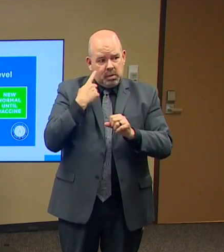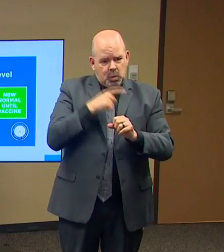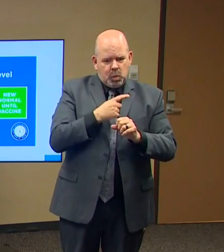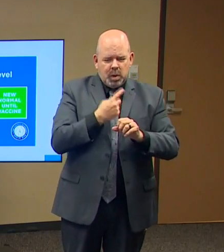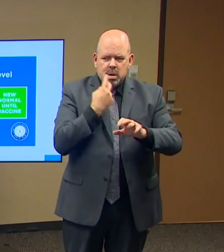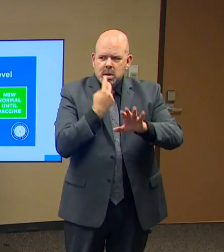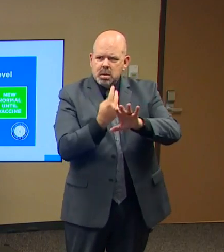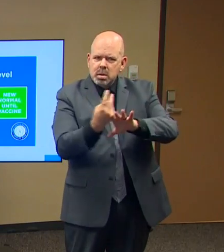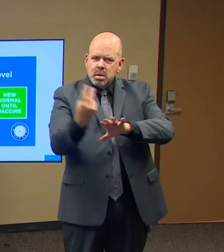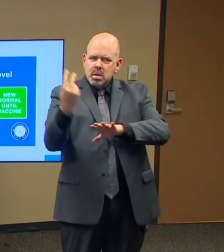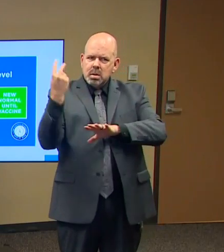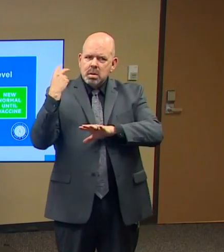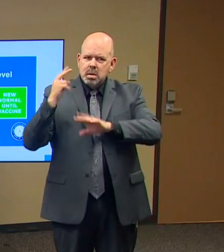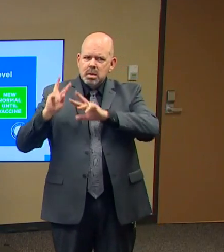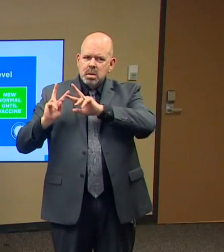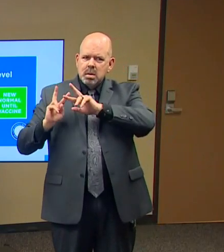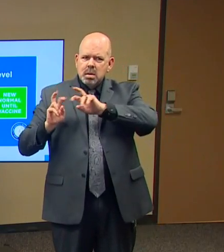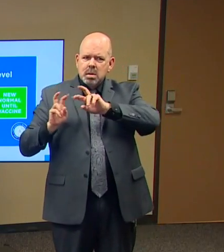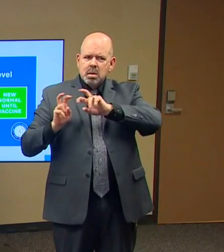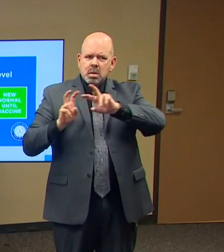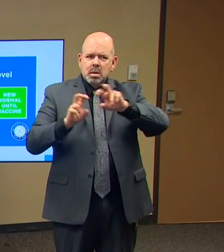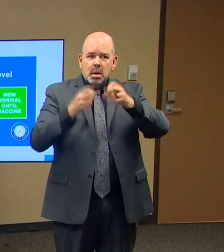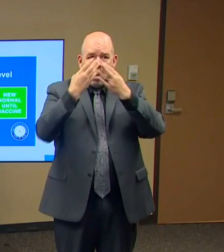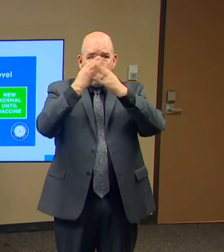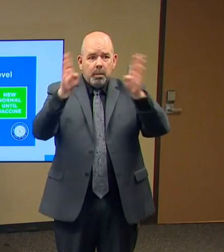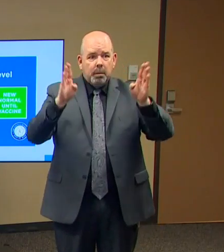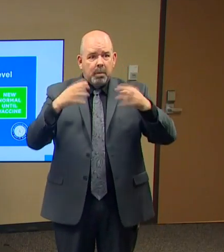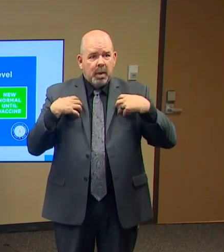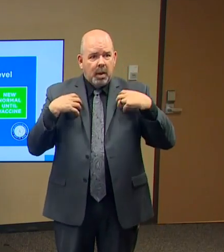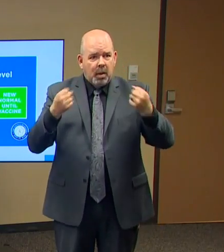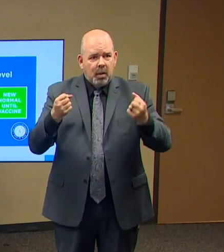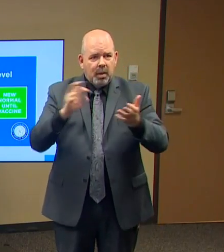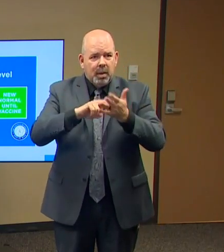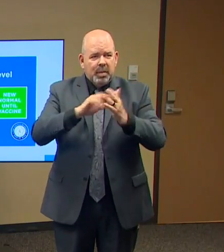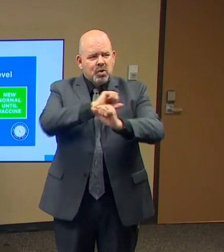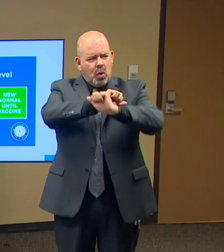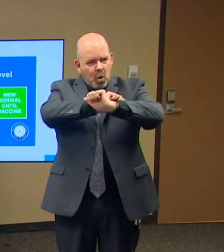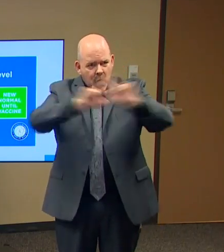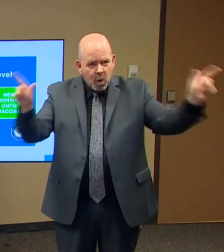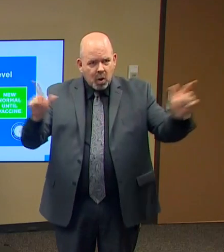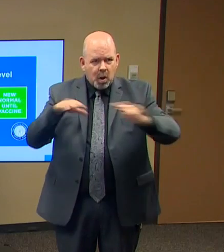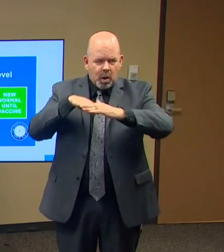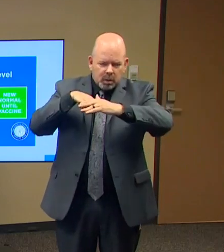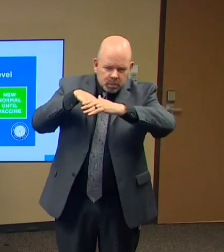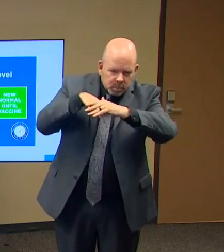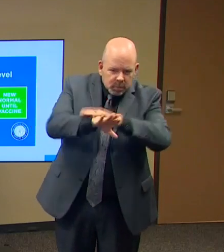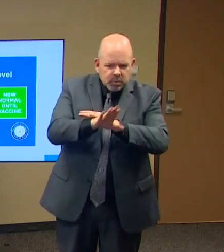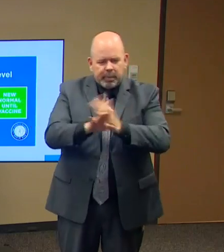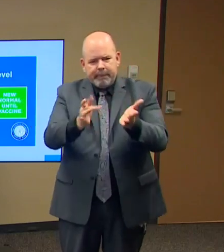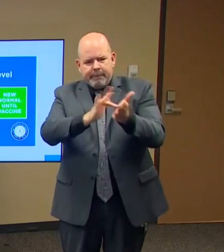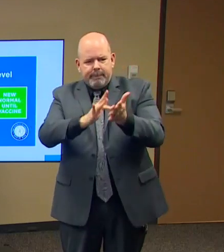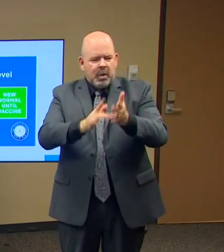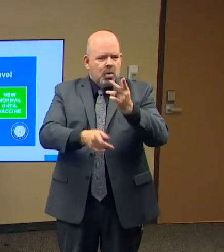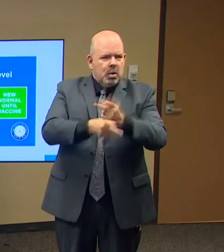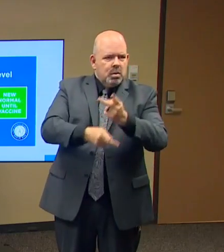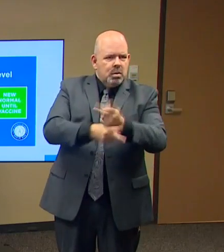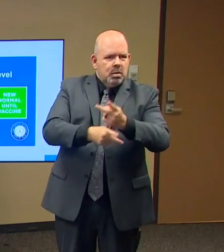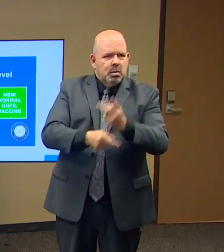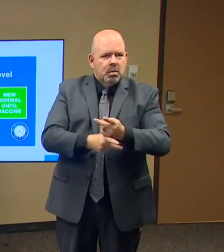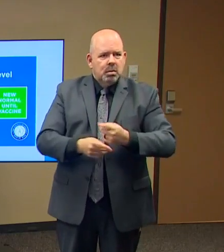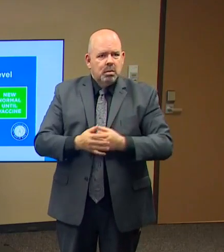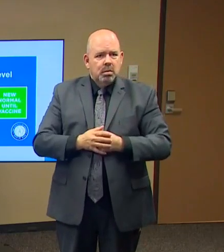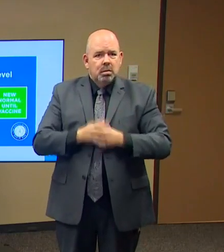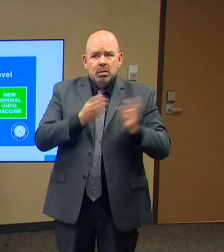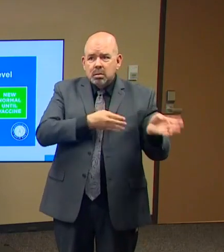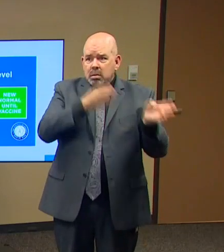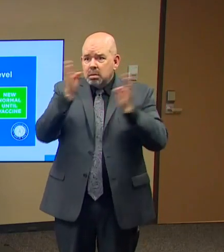access to affordable health coverage. So any other questions before? Yeah. Dr.